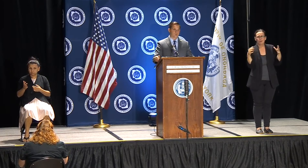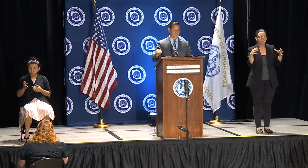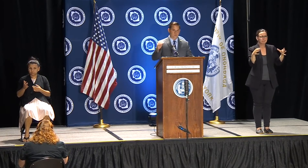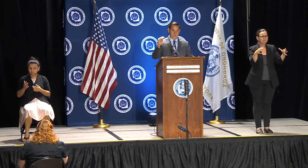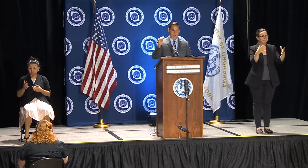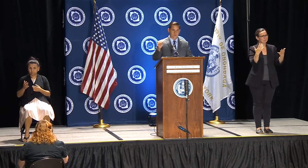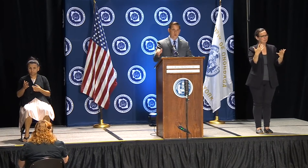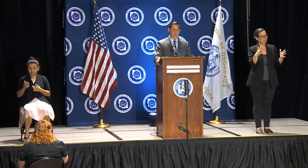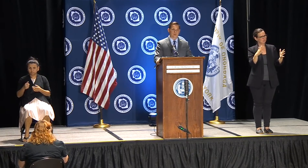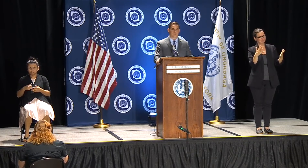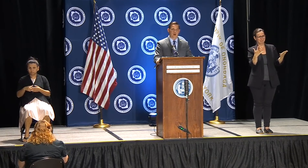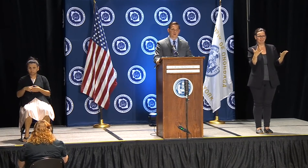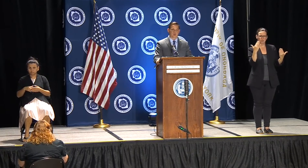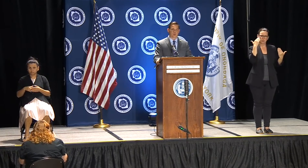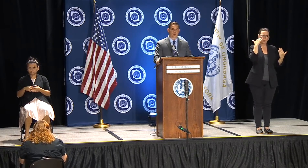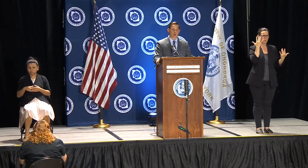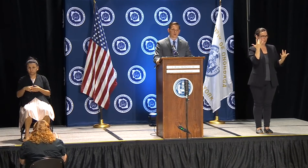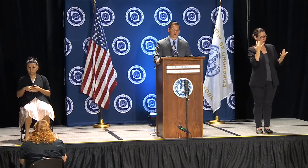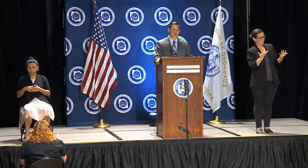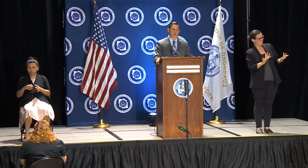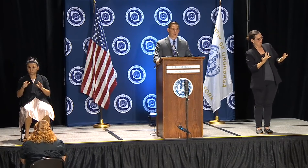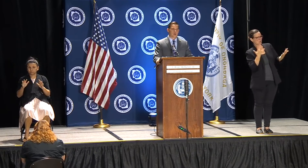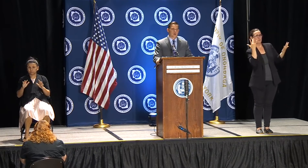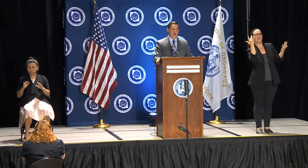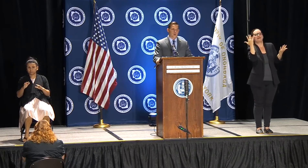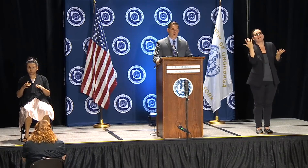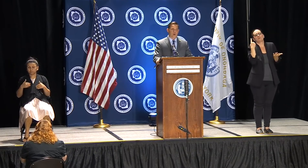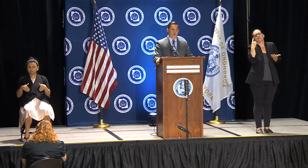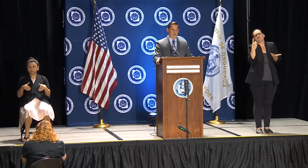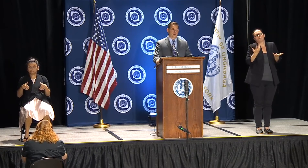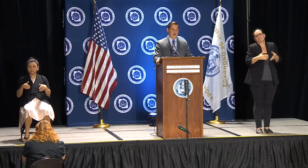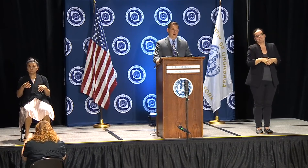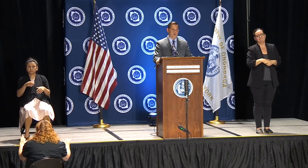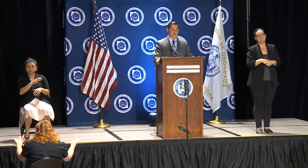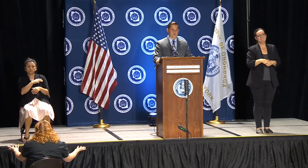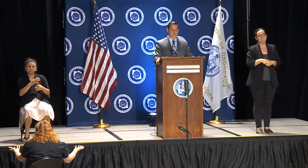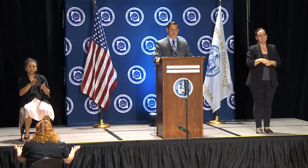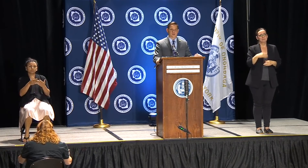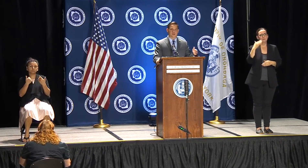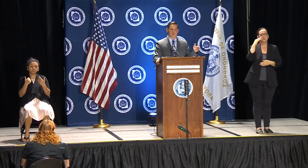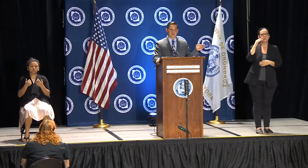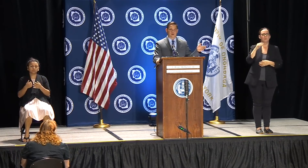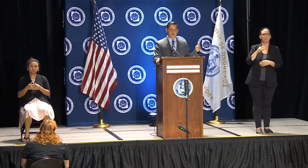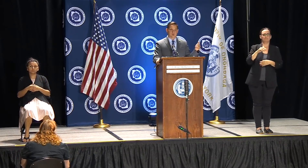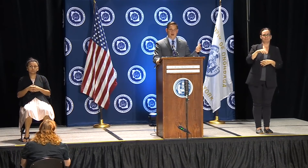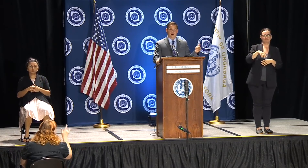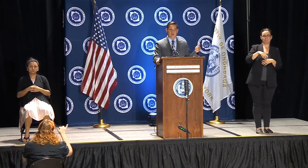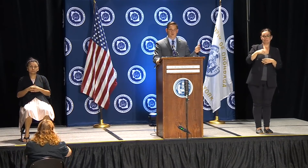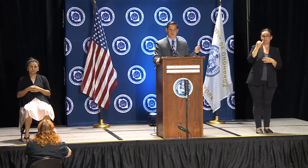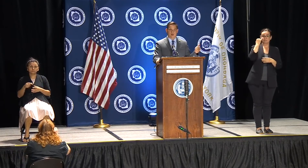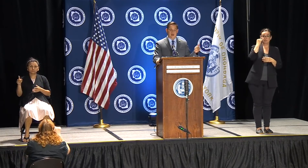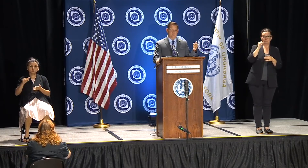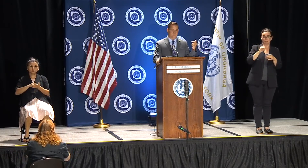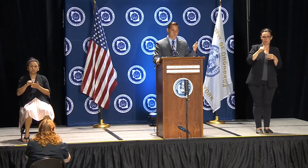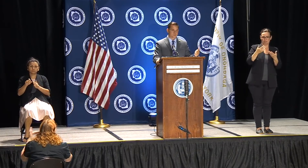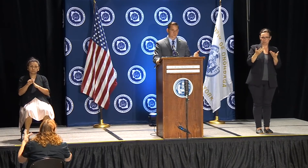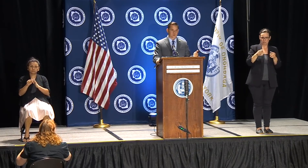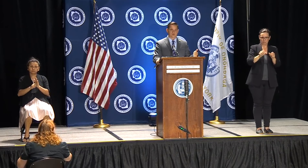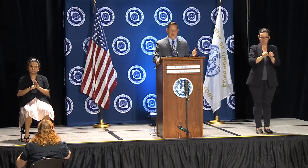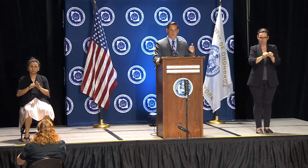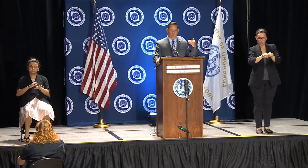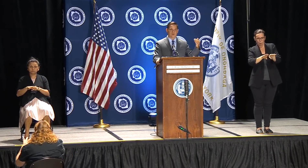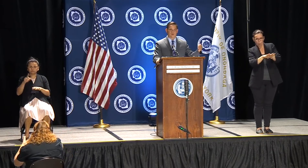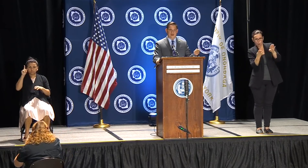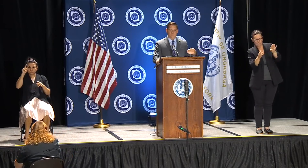for? Open up the valve a little bit more. So we're working through that. I know those were some of the state's concerns, with college, what's going to happen.